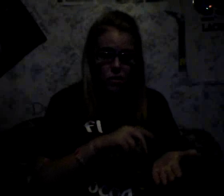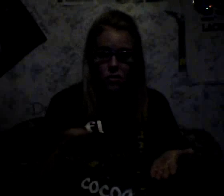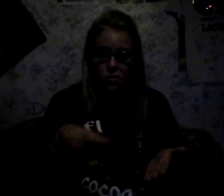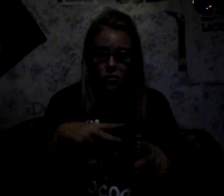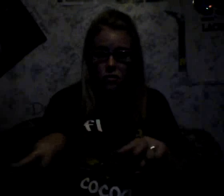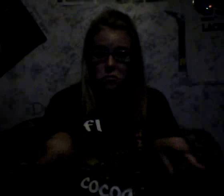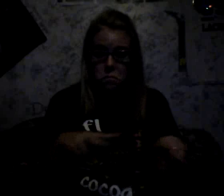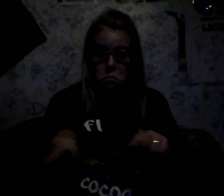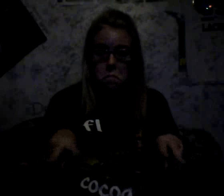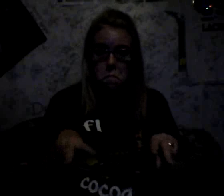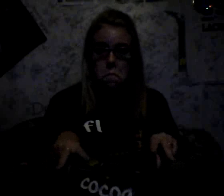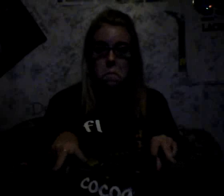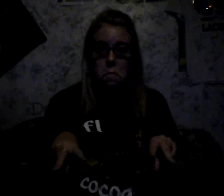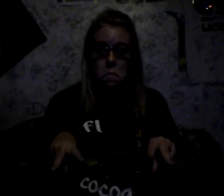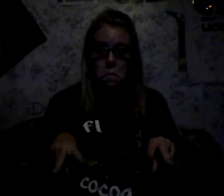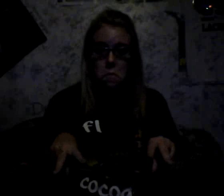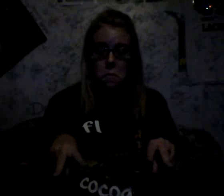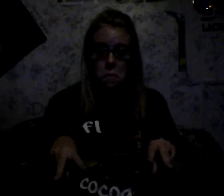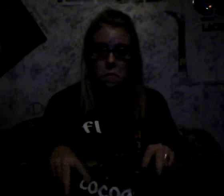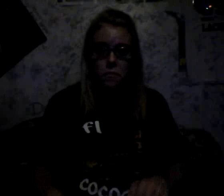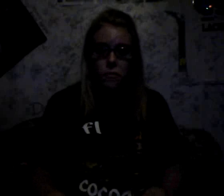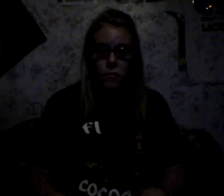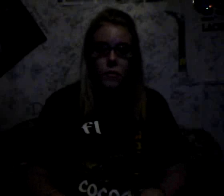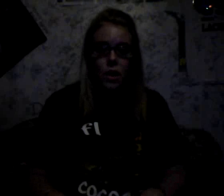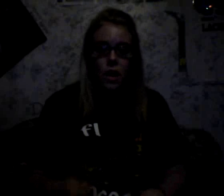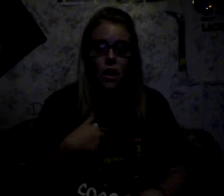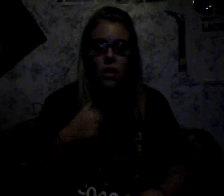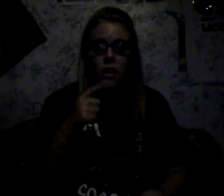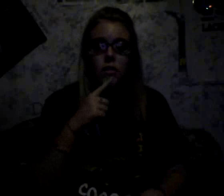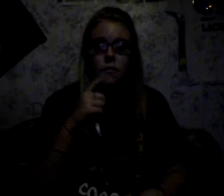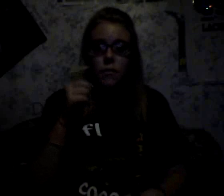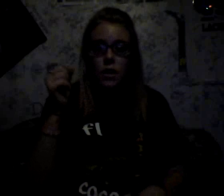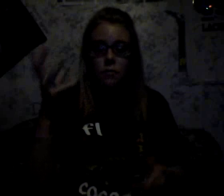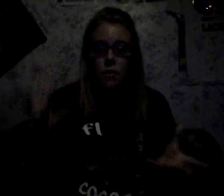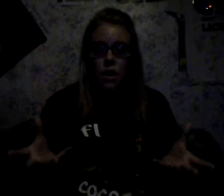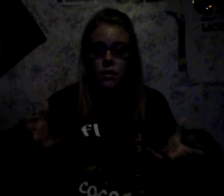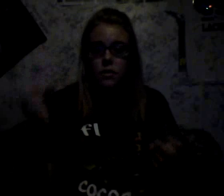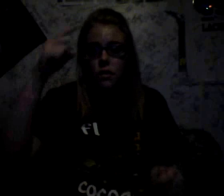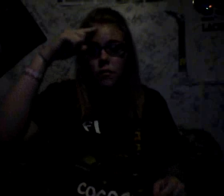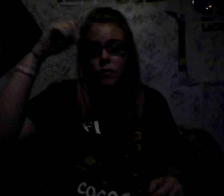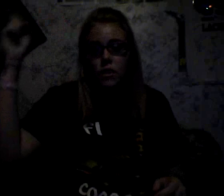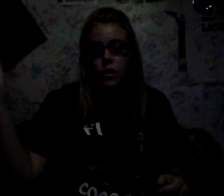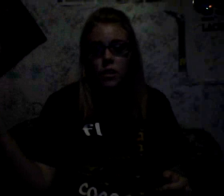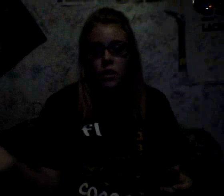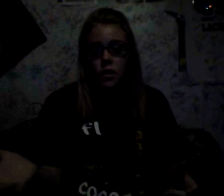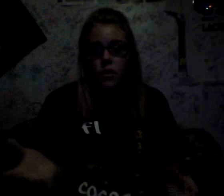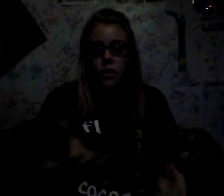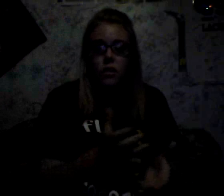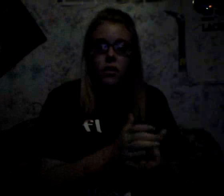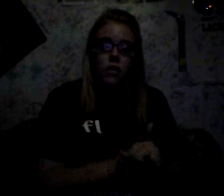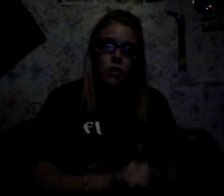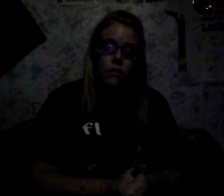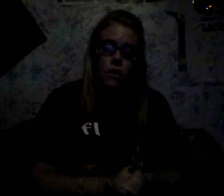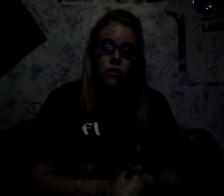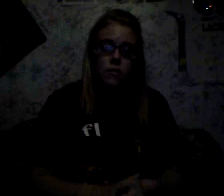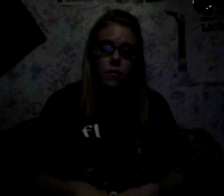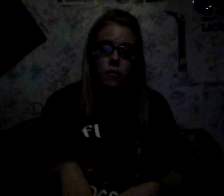here. I'd like to make myself believe.